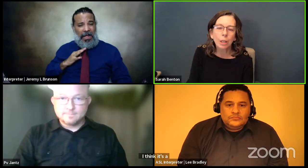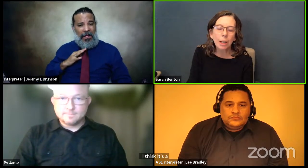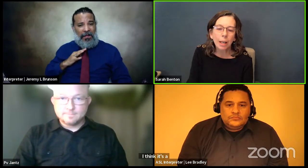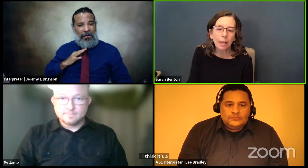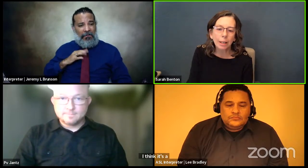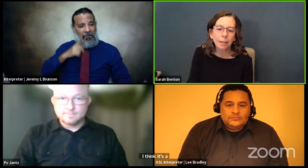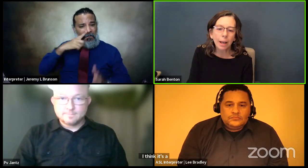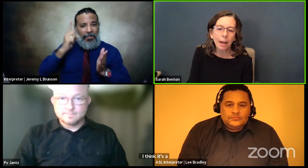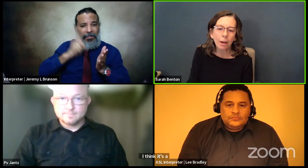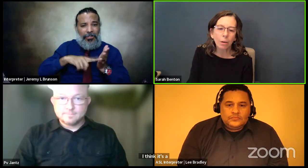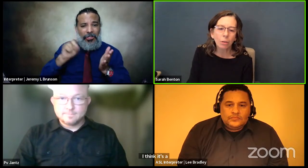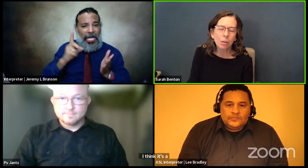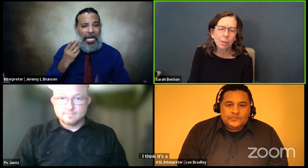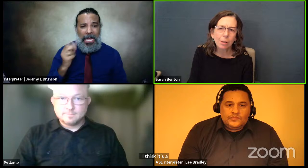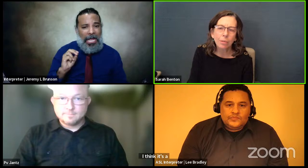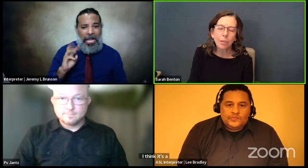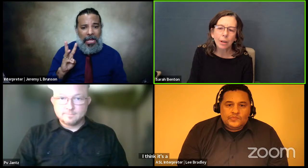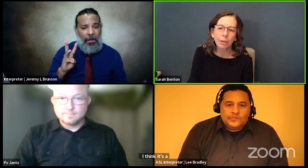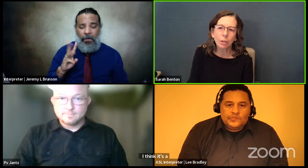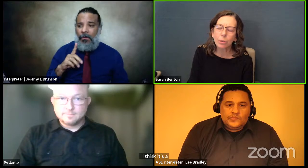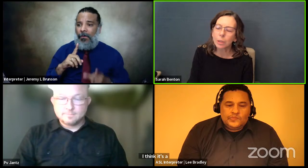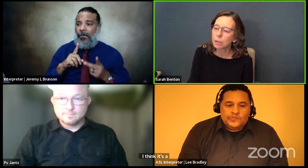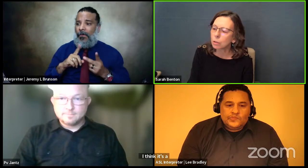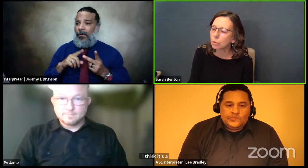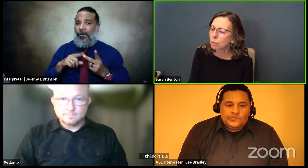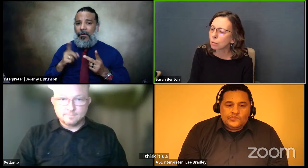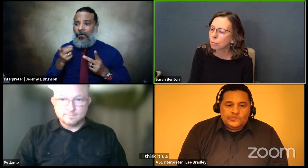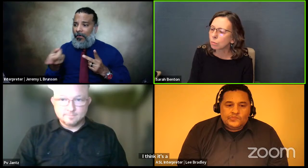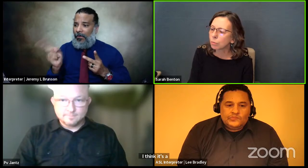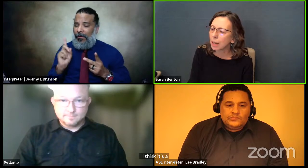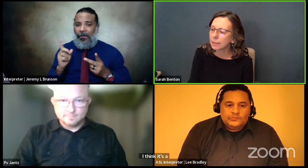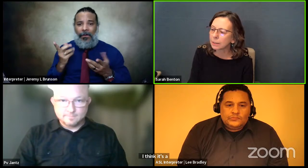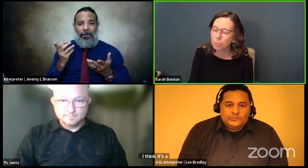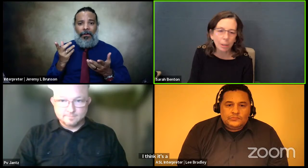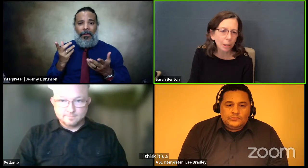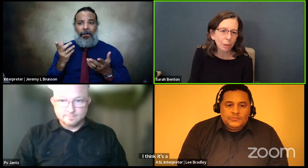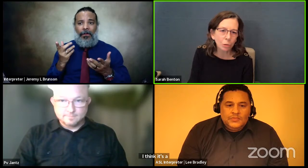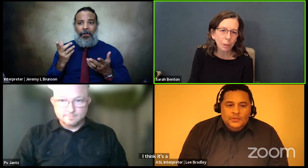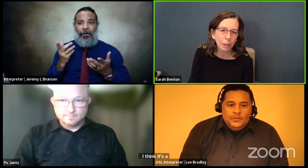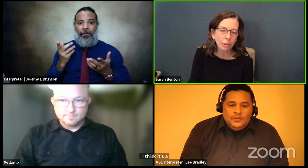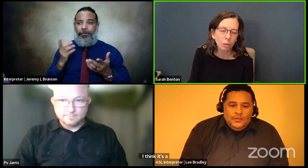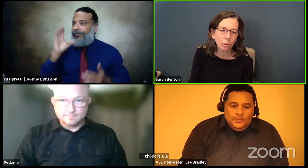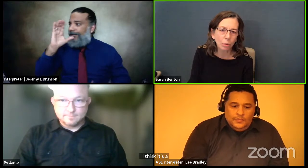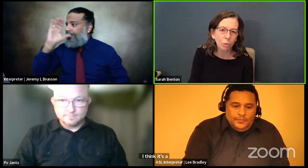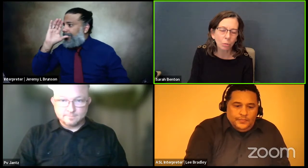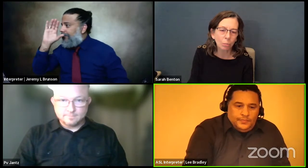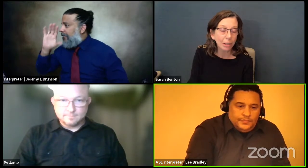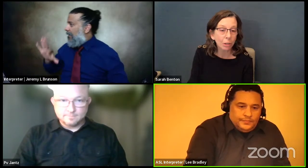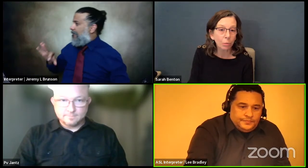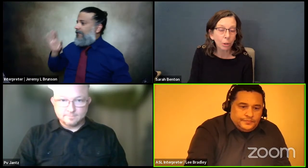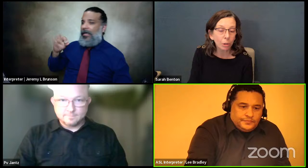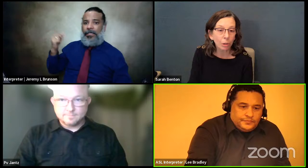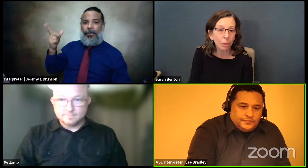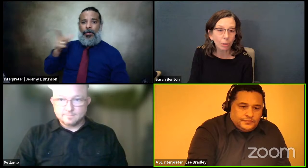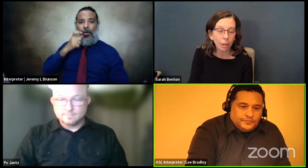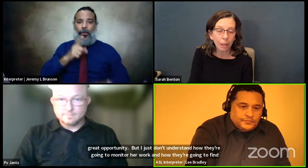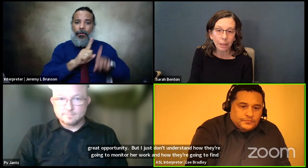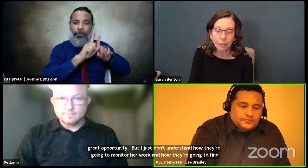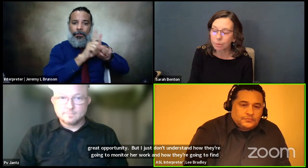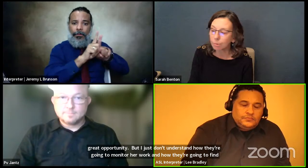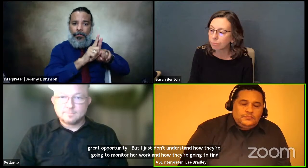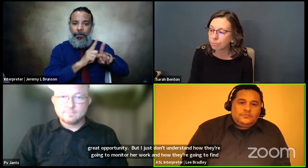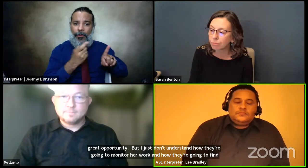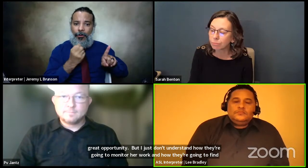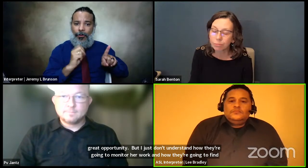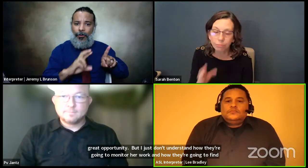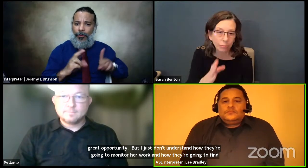work and how they're going to find somebody who's willing to mentor with her